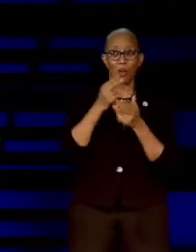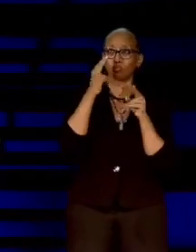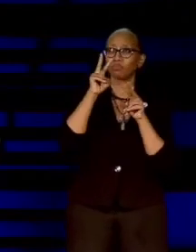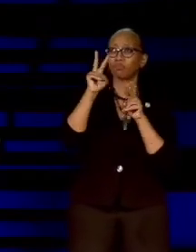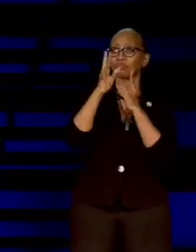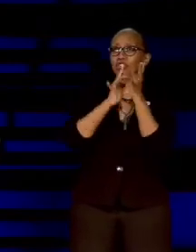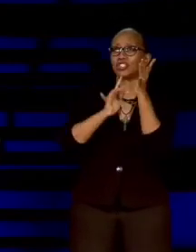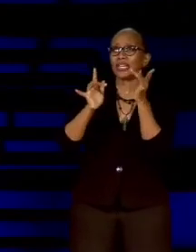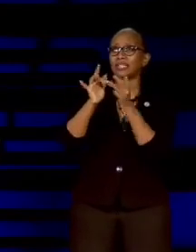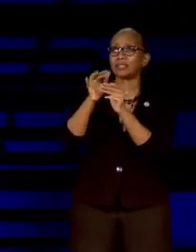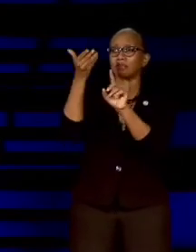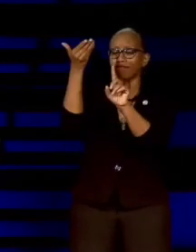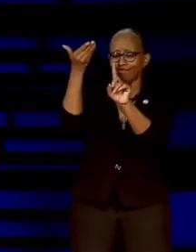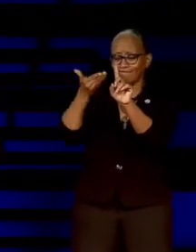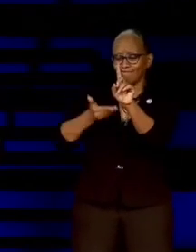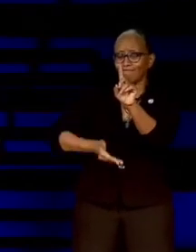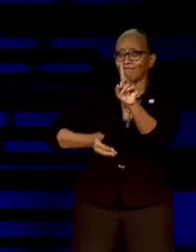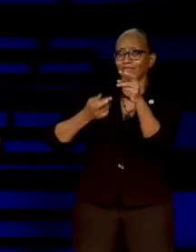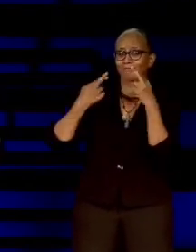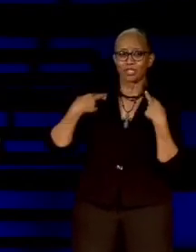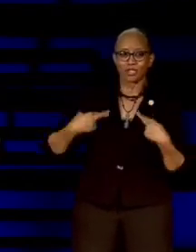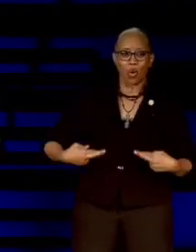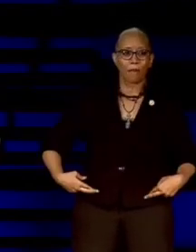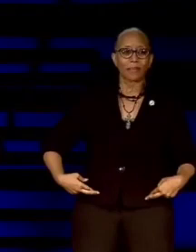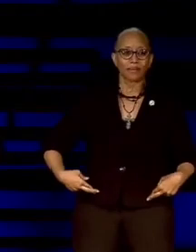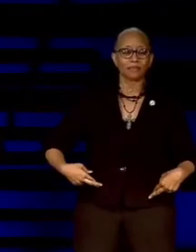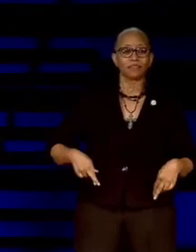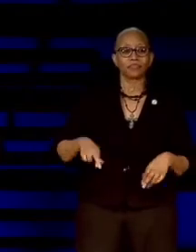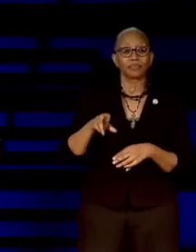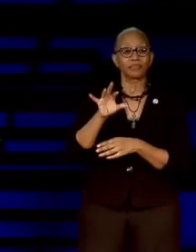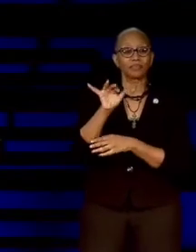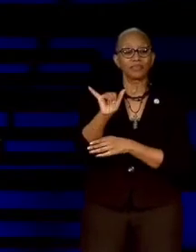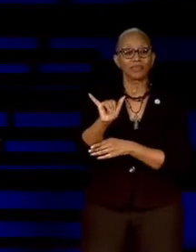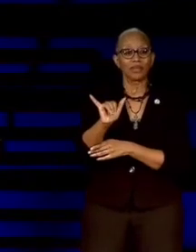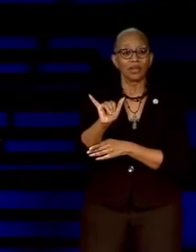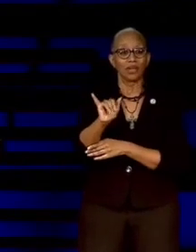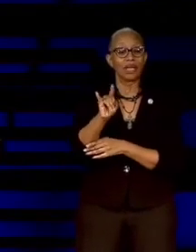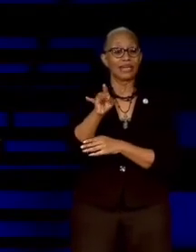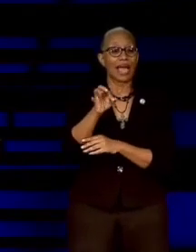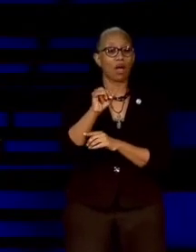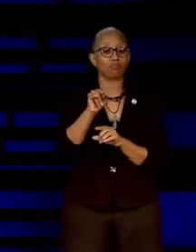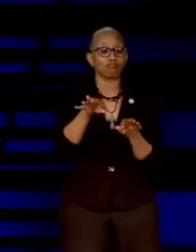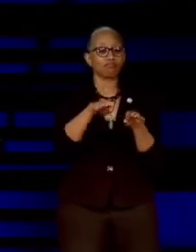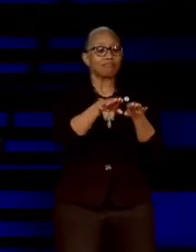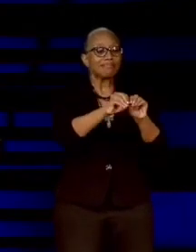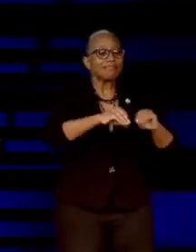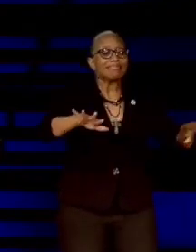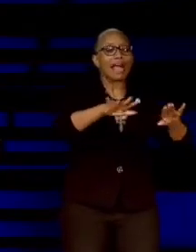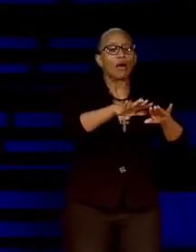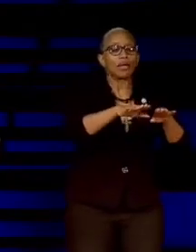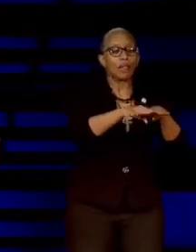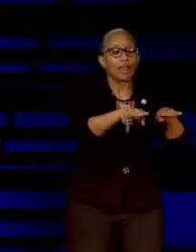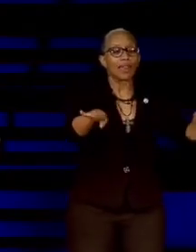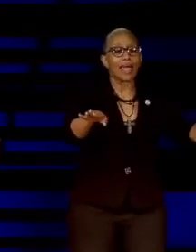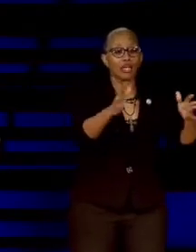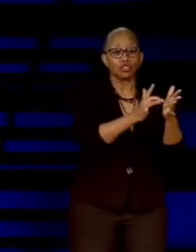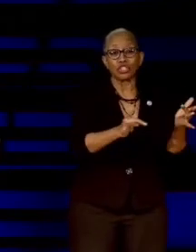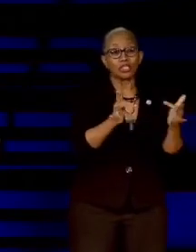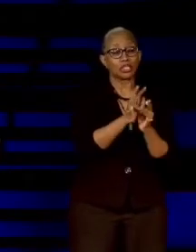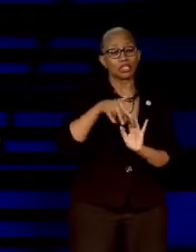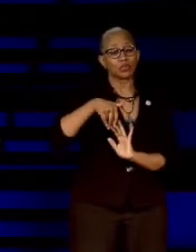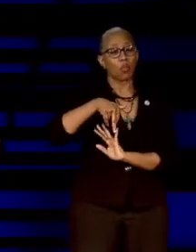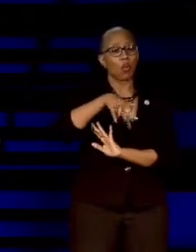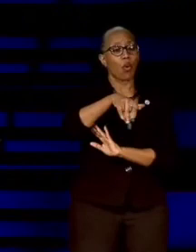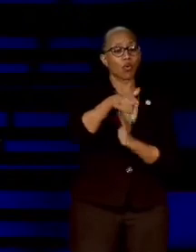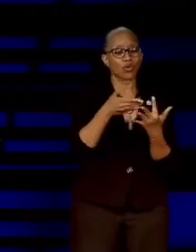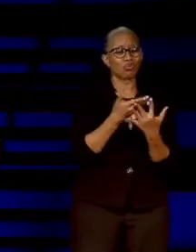on Jesus' garment. See, down in the regular land, Jesus is walking